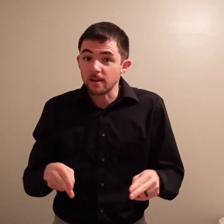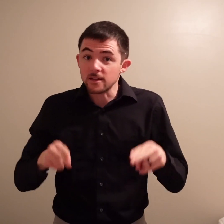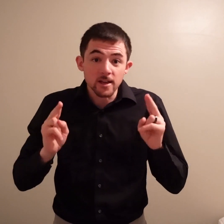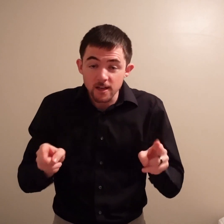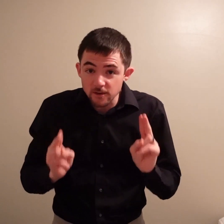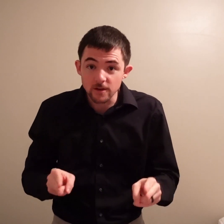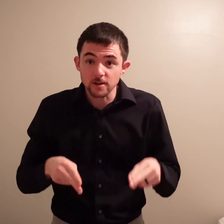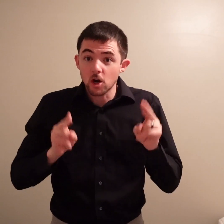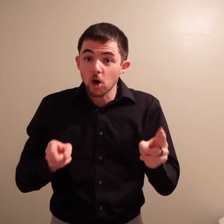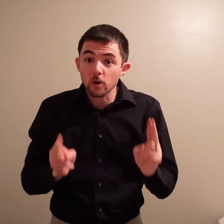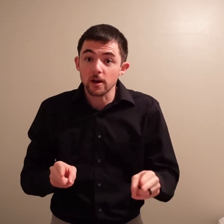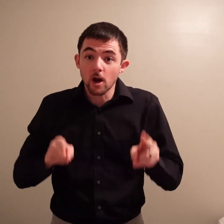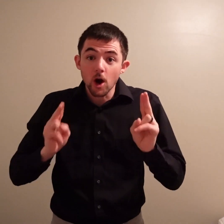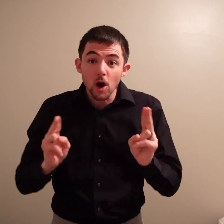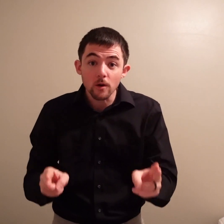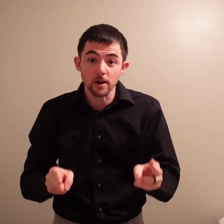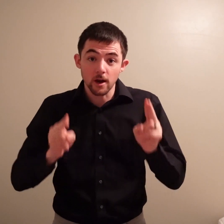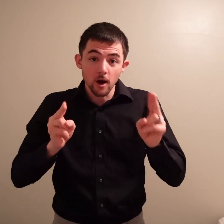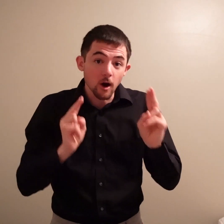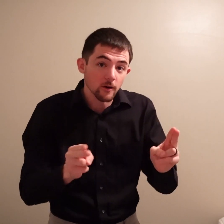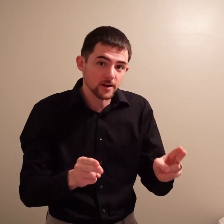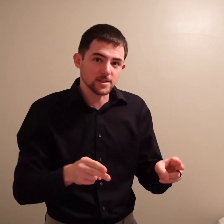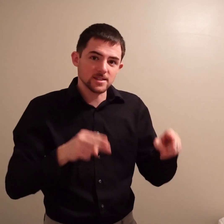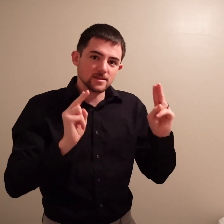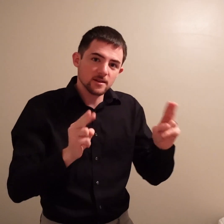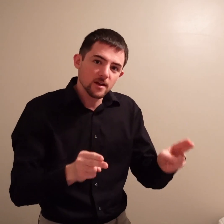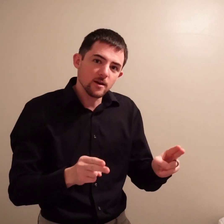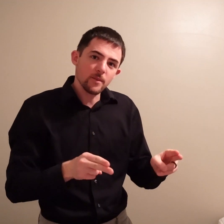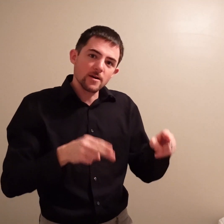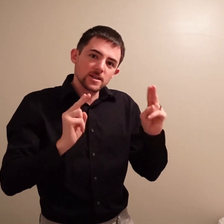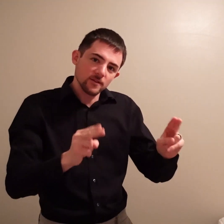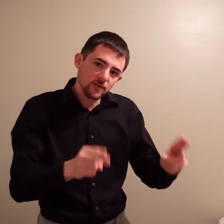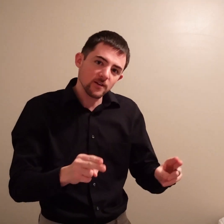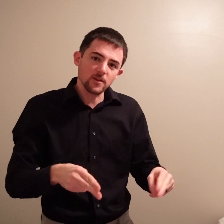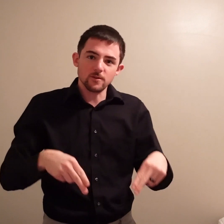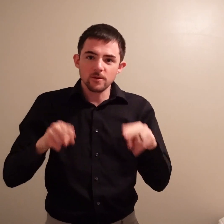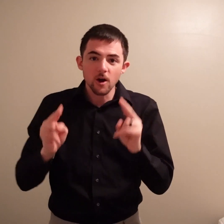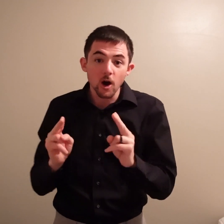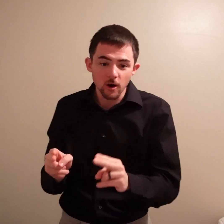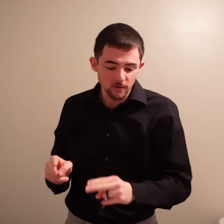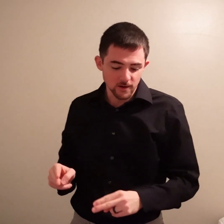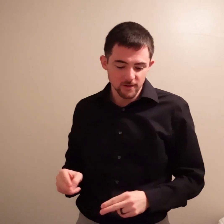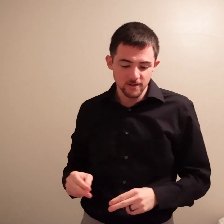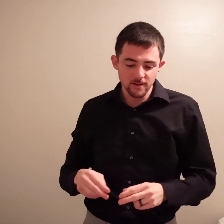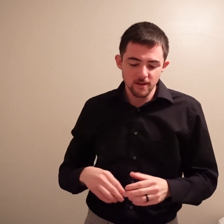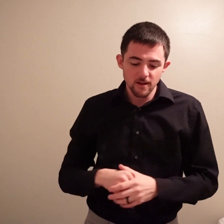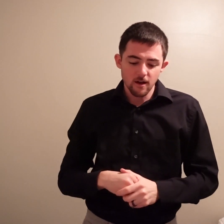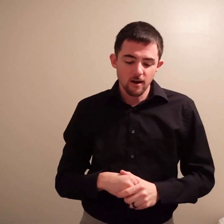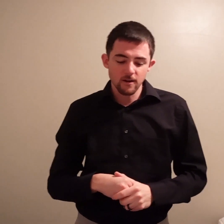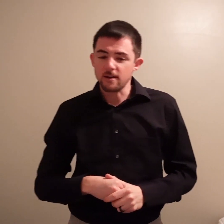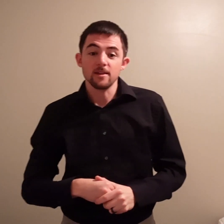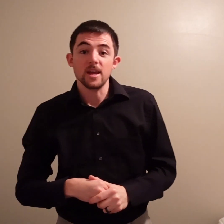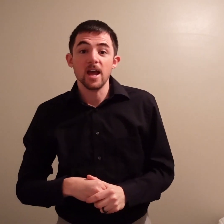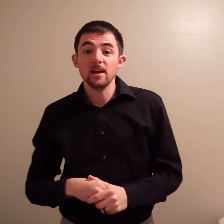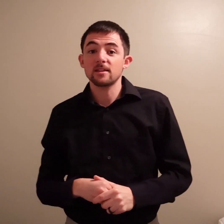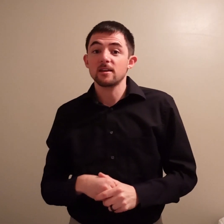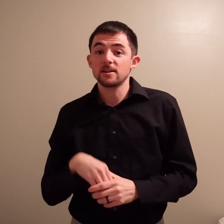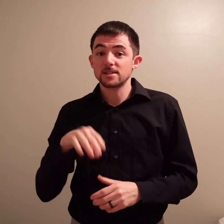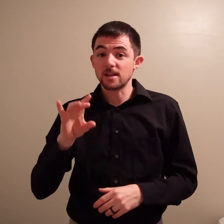lean into it. Hurry, hurry, hurry. Just bounce it in front of you. Hurry. All right, the 8th